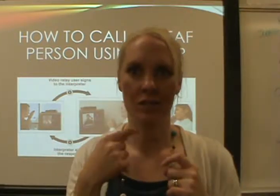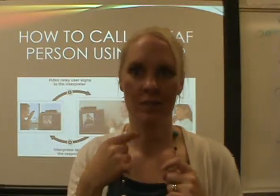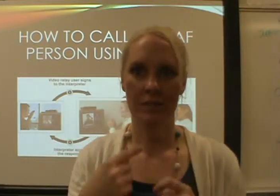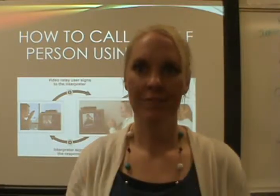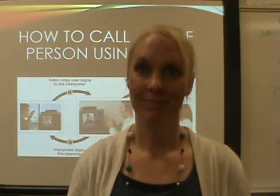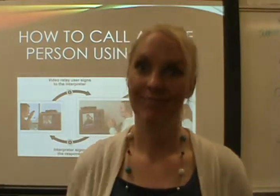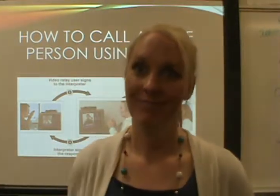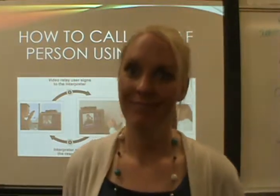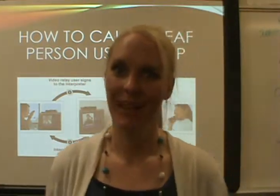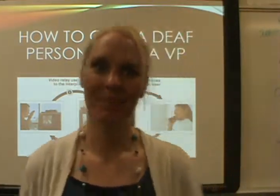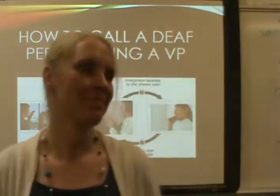expressions. Yeah.